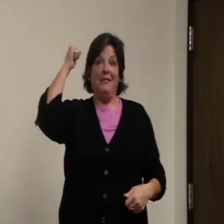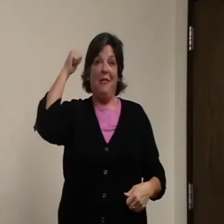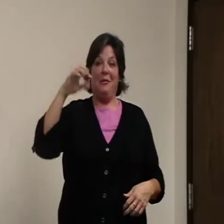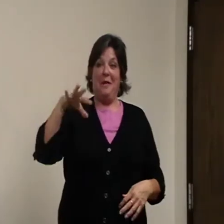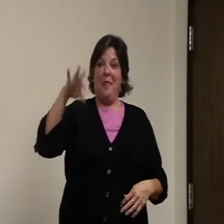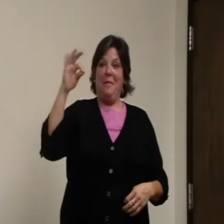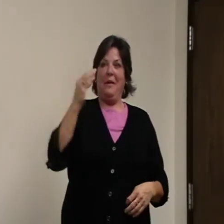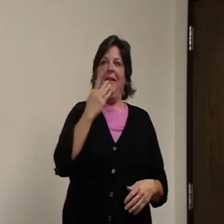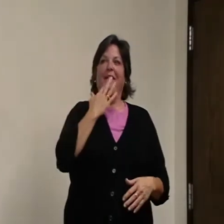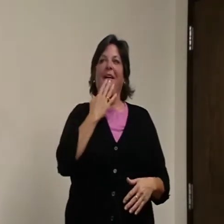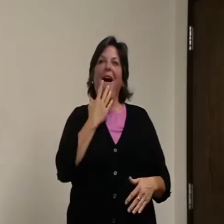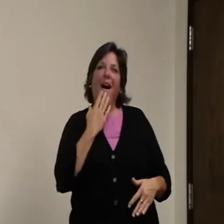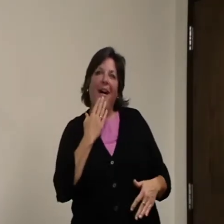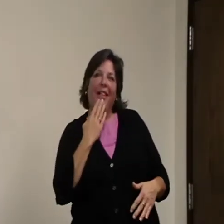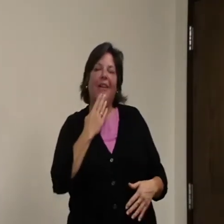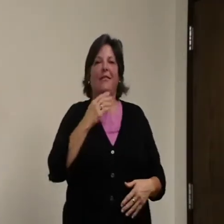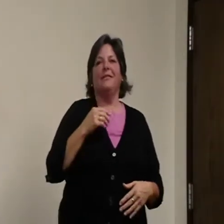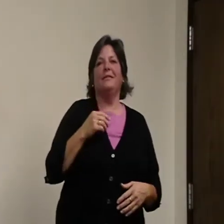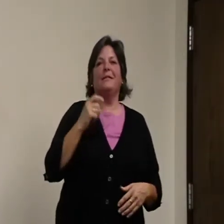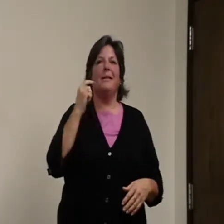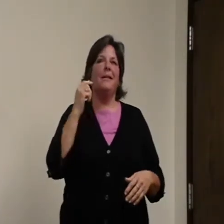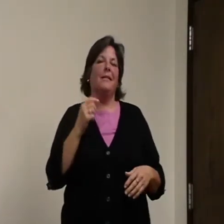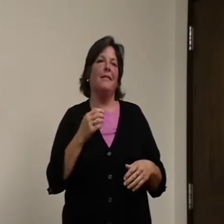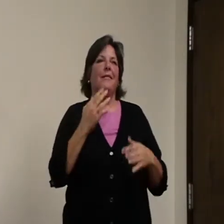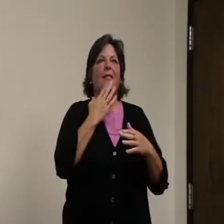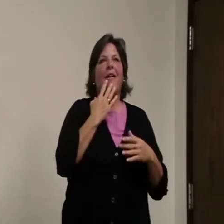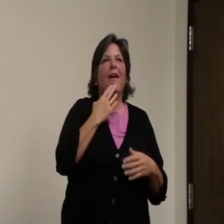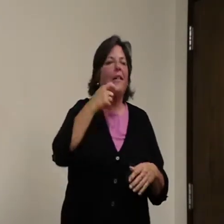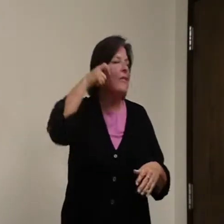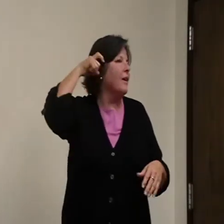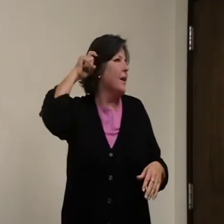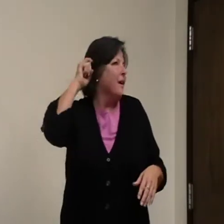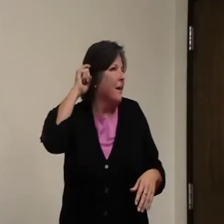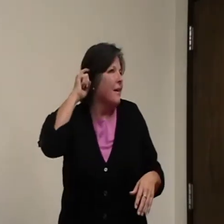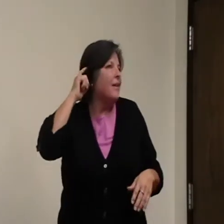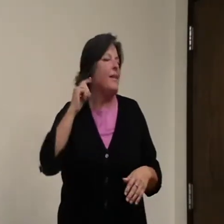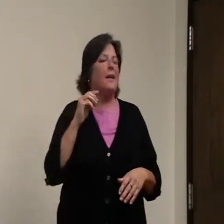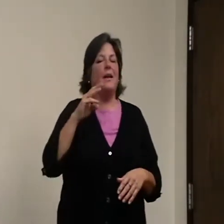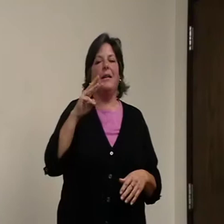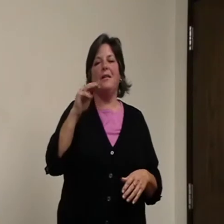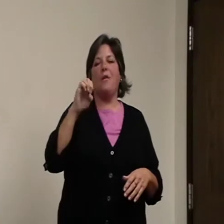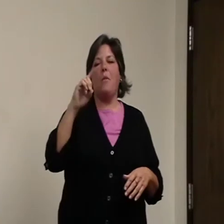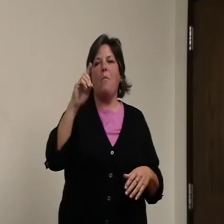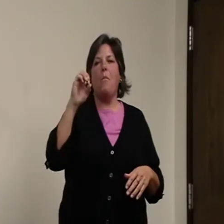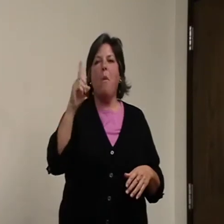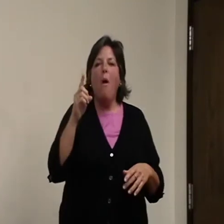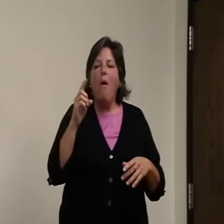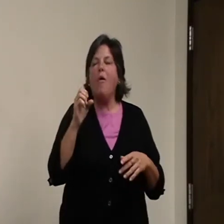The colorful ear molds, the colorful hearing aids. I have people that have 2 different colored hearing aids.